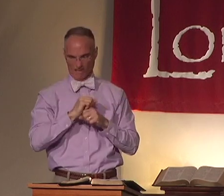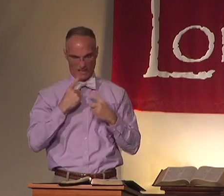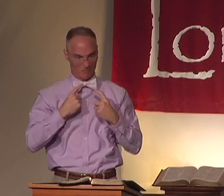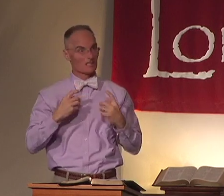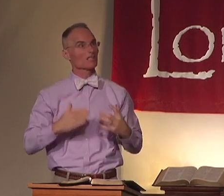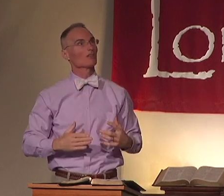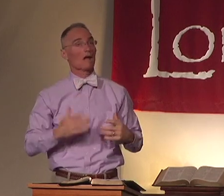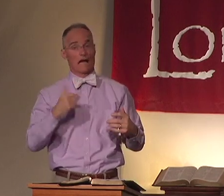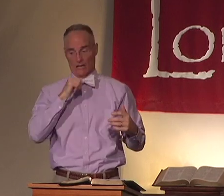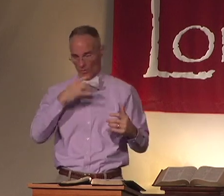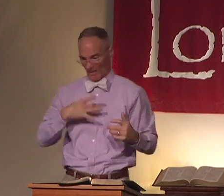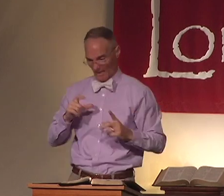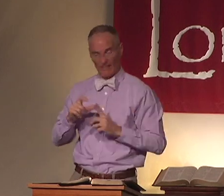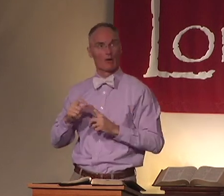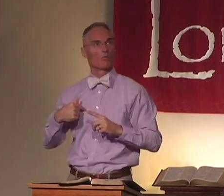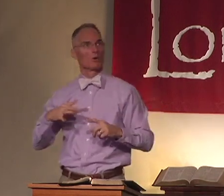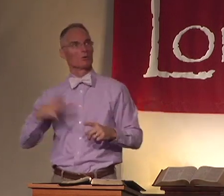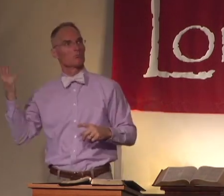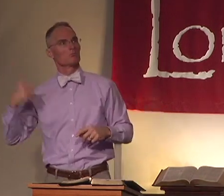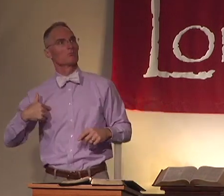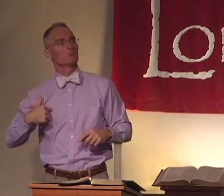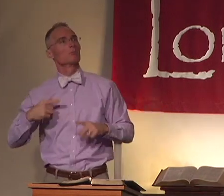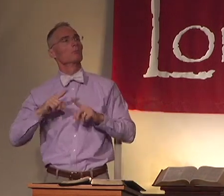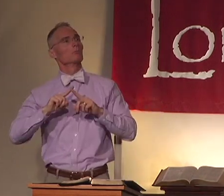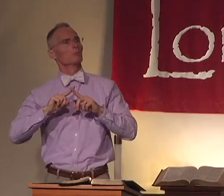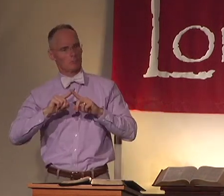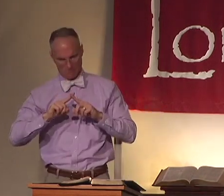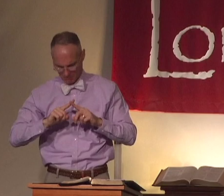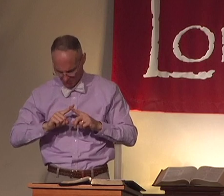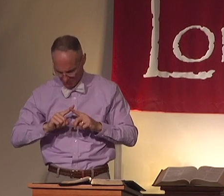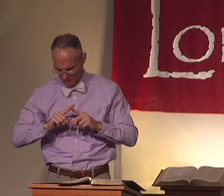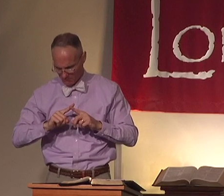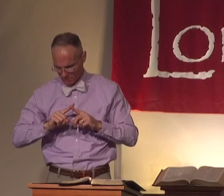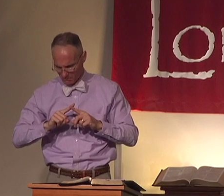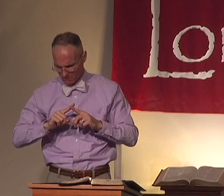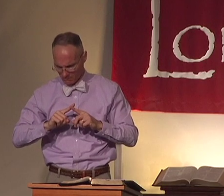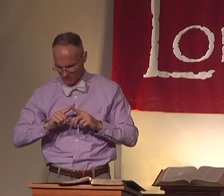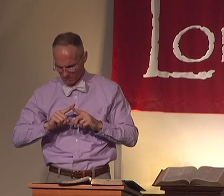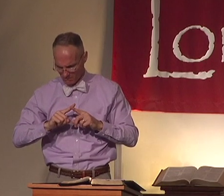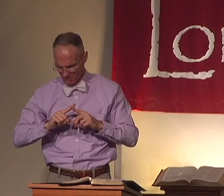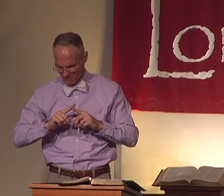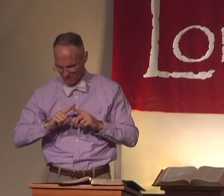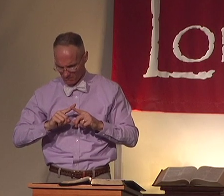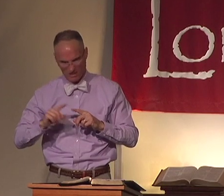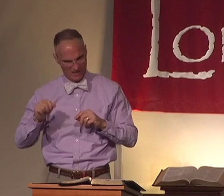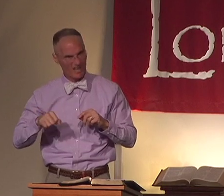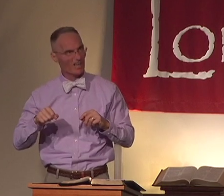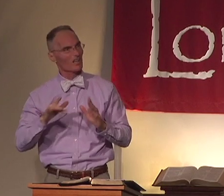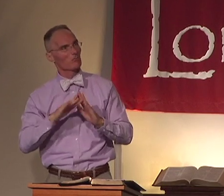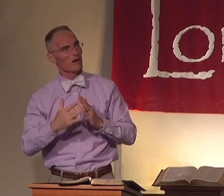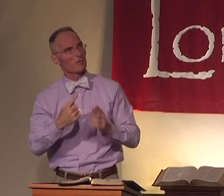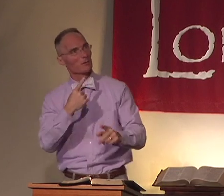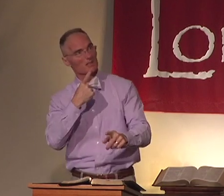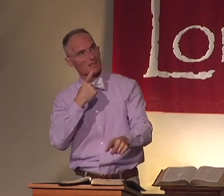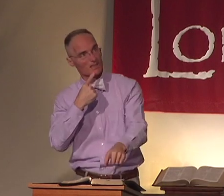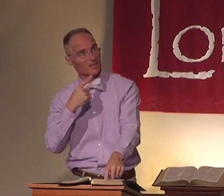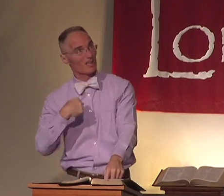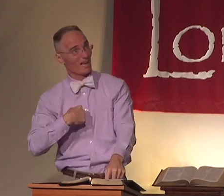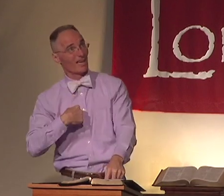I realize that I'm a sinner. I don't like that word. I don't like it. But yeah, the Bible